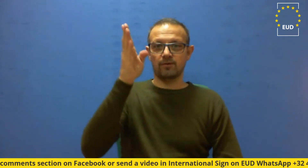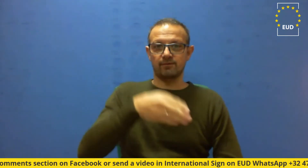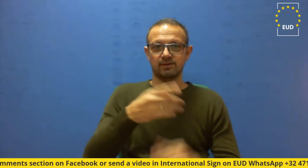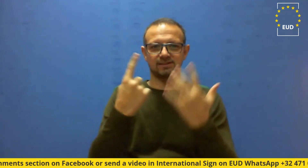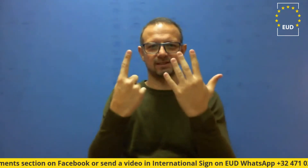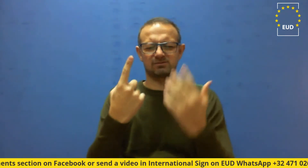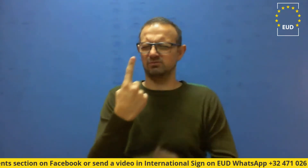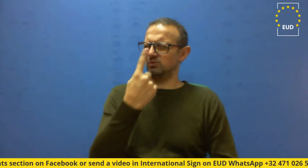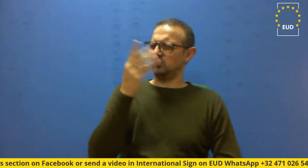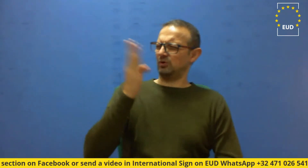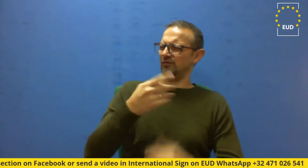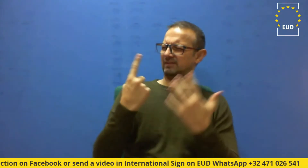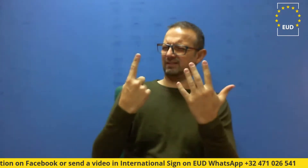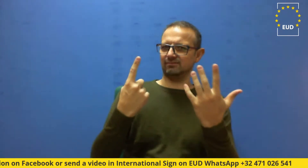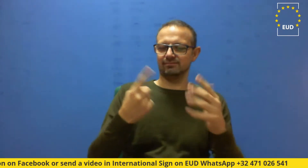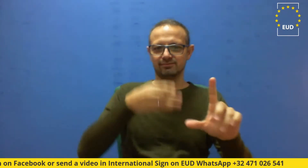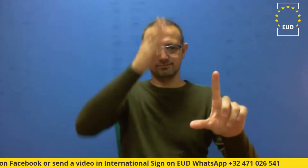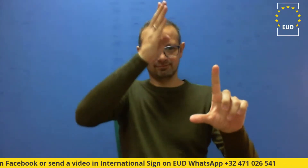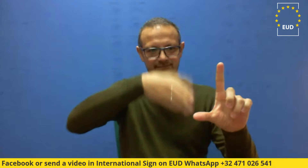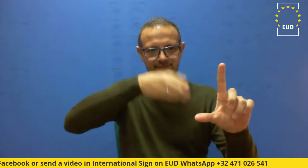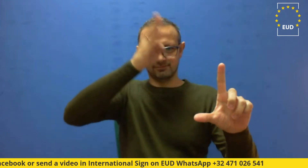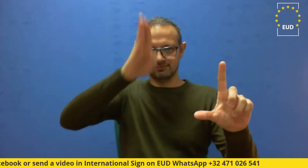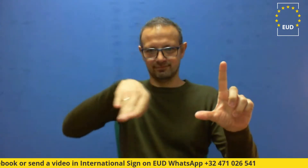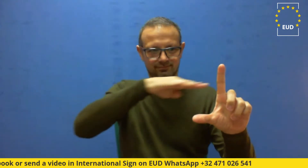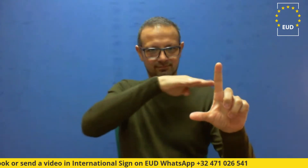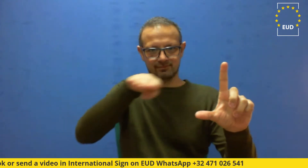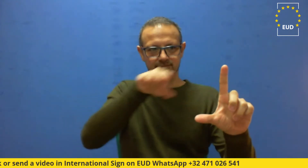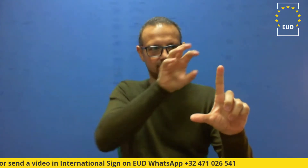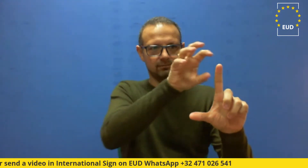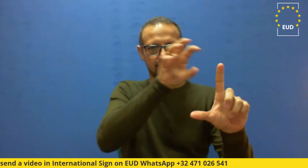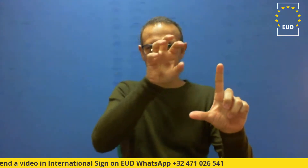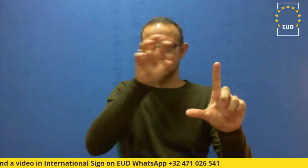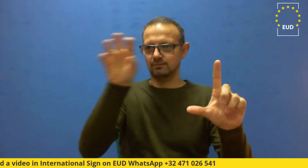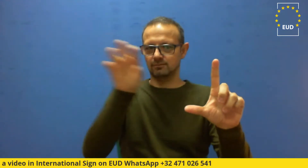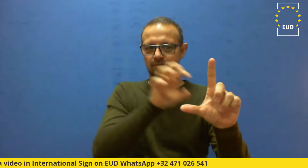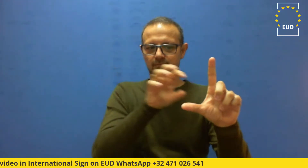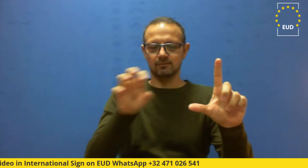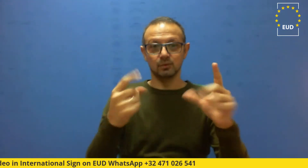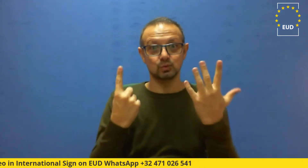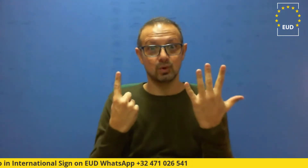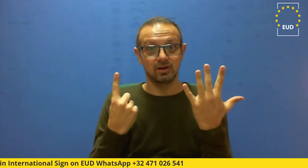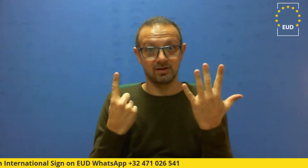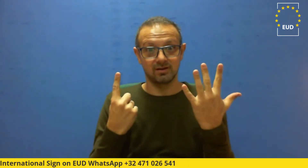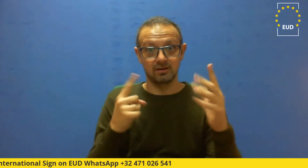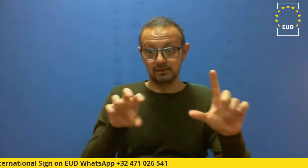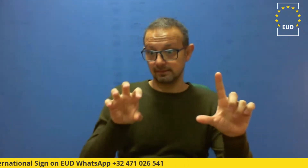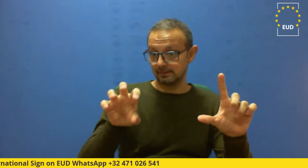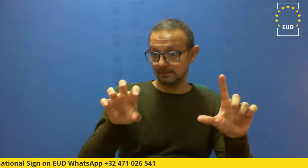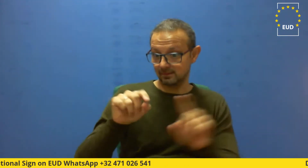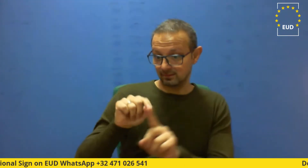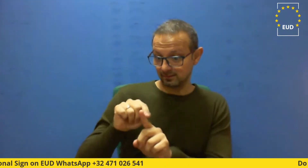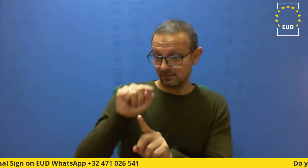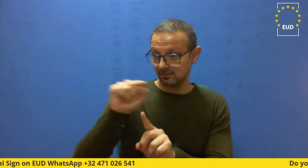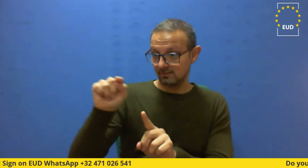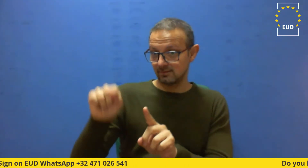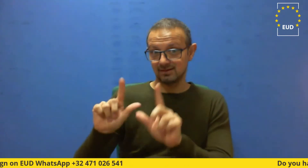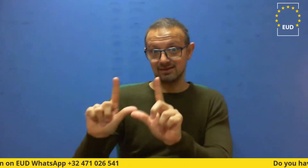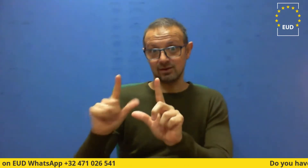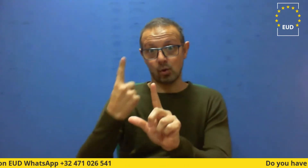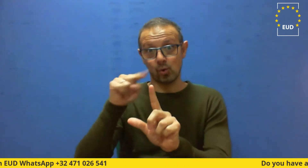for the size of the interpreter. So we say having an interpreter in a